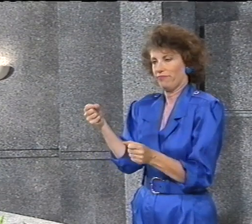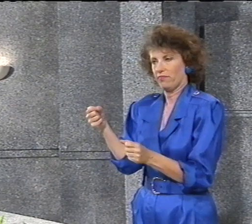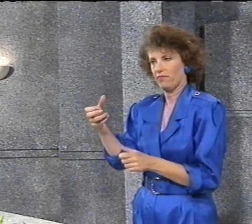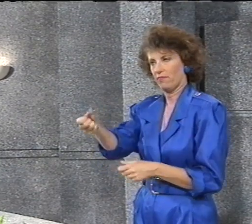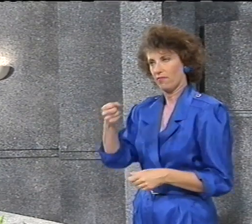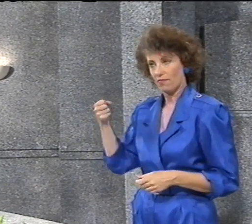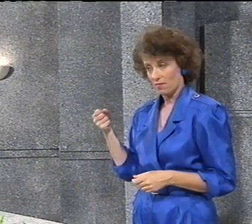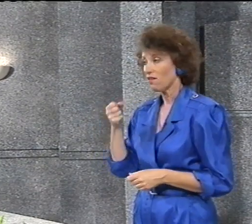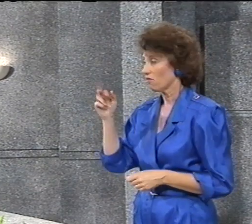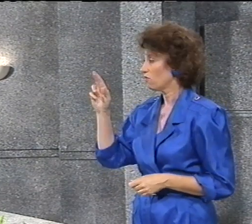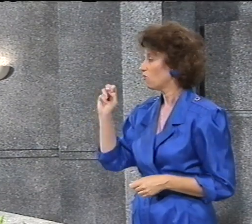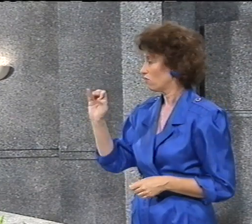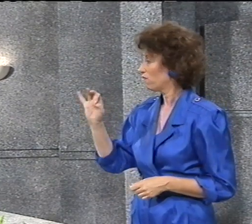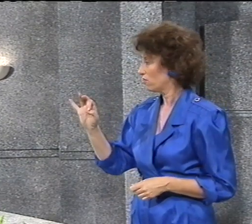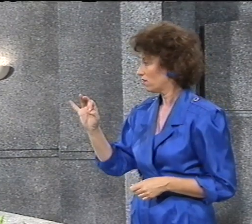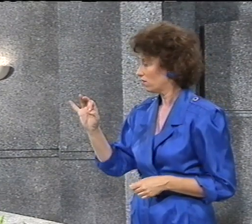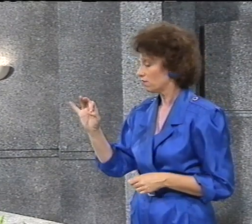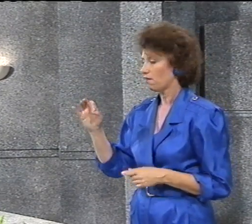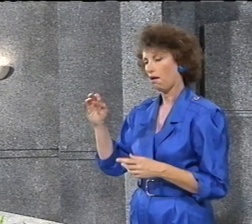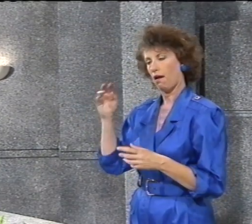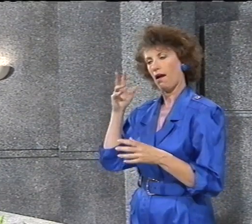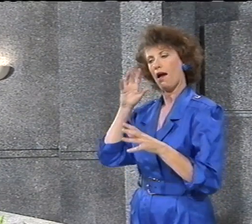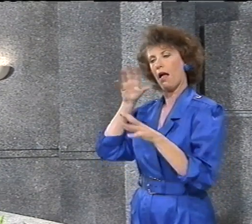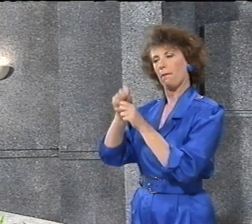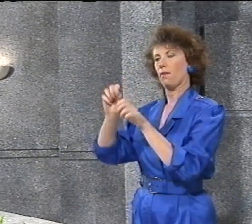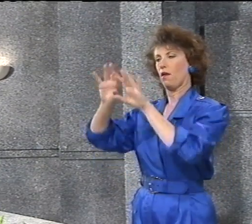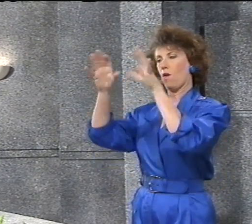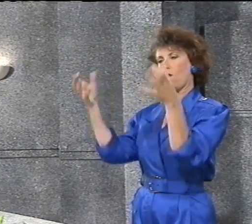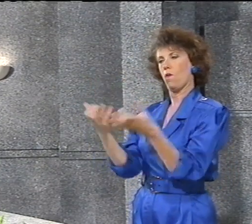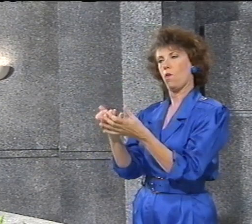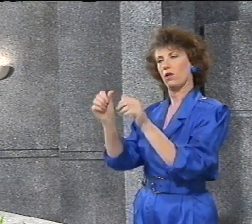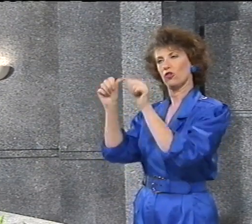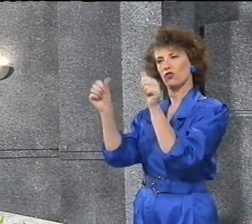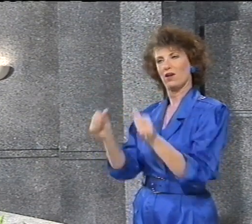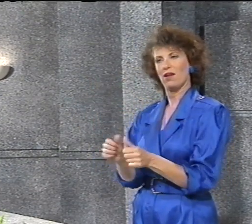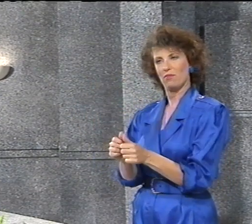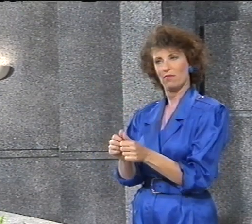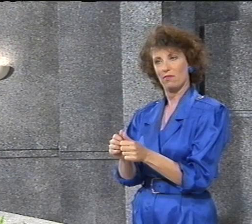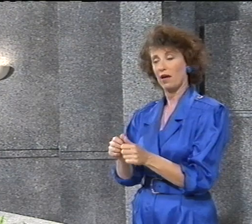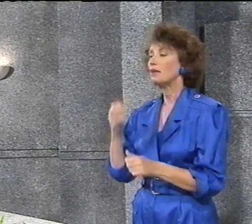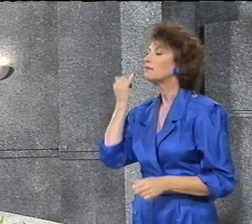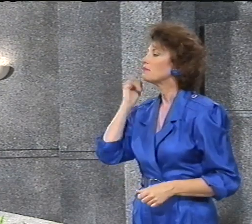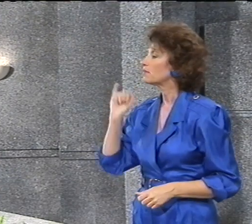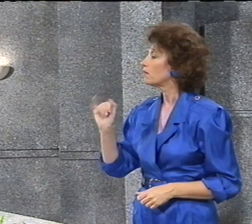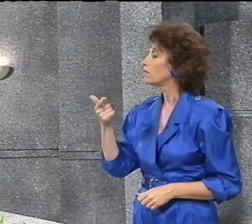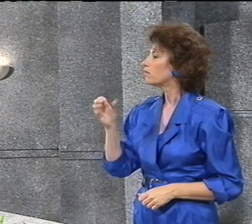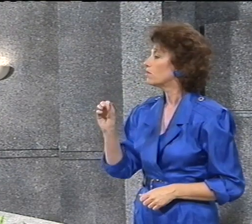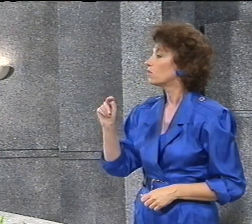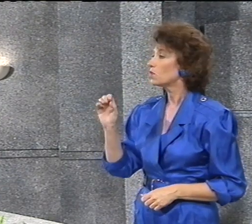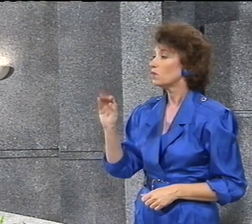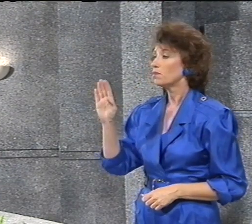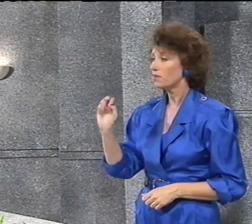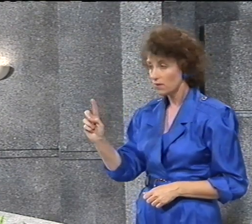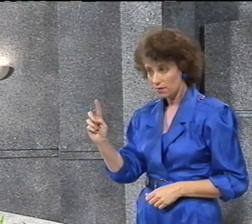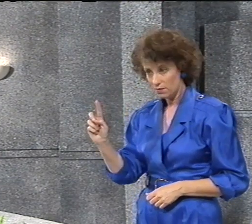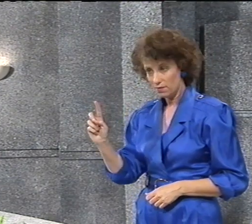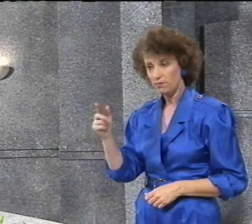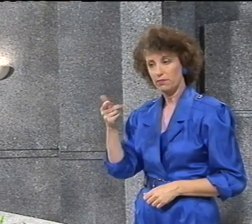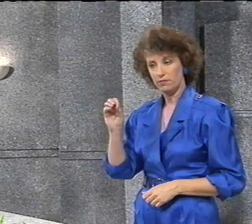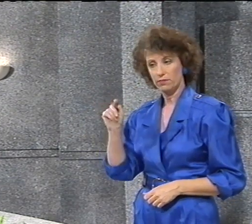total shape of R-E-F, and she knew that it meant the refrigerator. She saw that as an entire unit